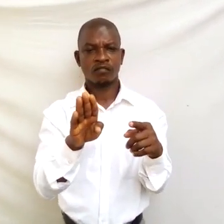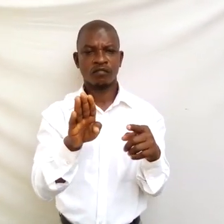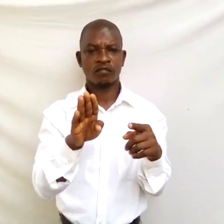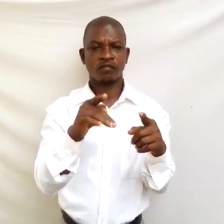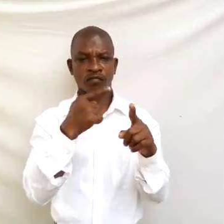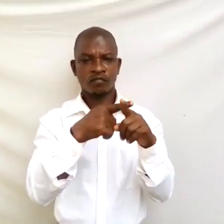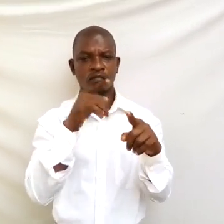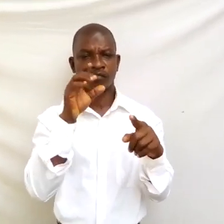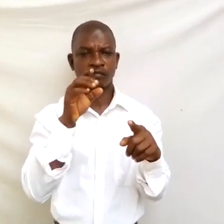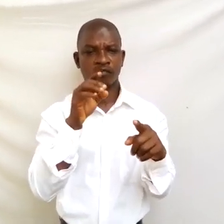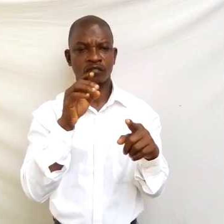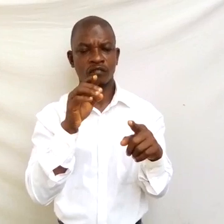plus